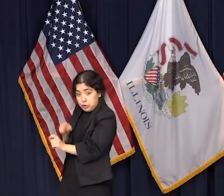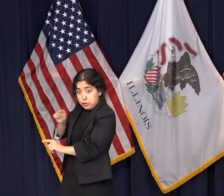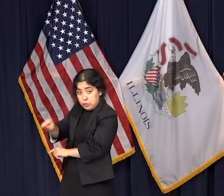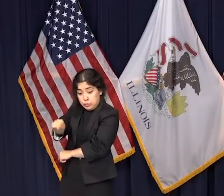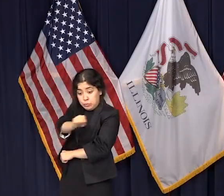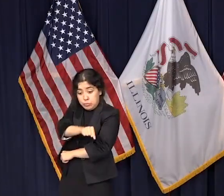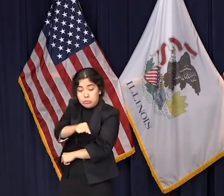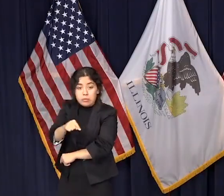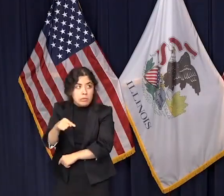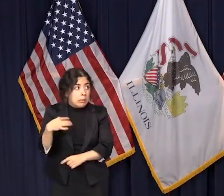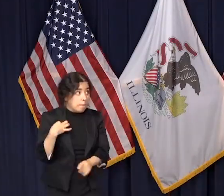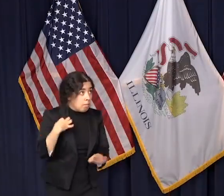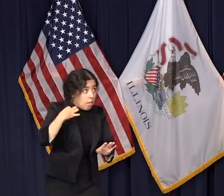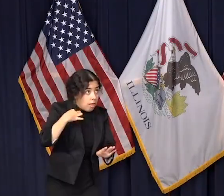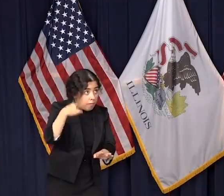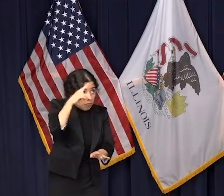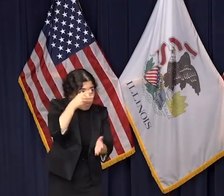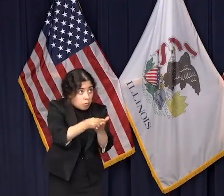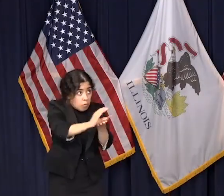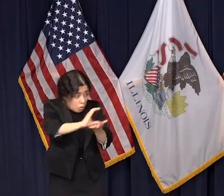of them have been granted so far,